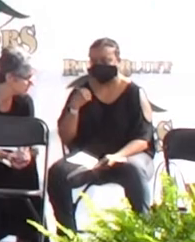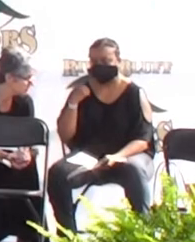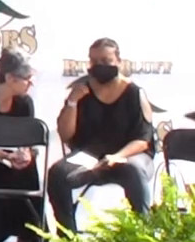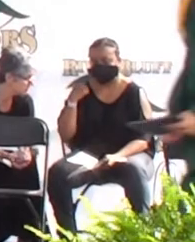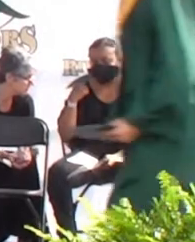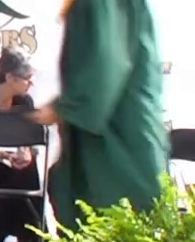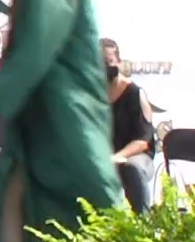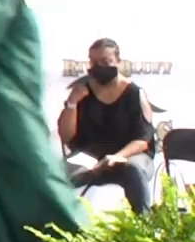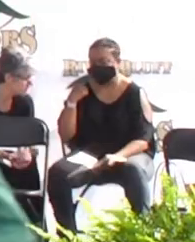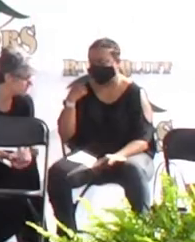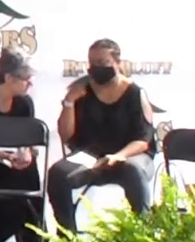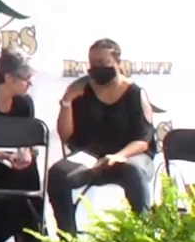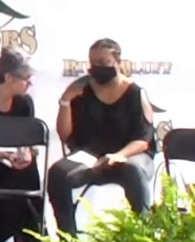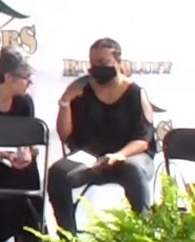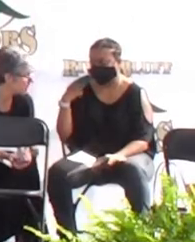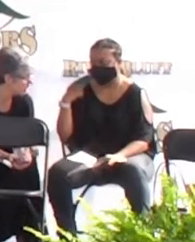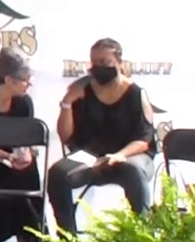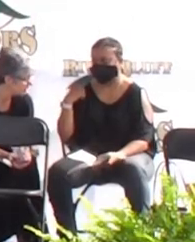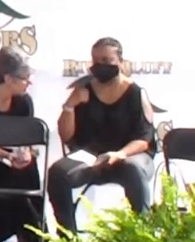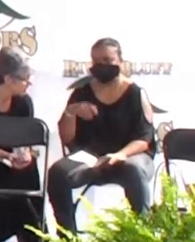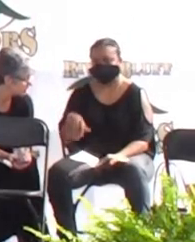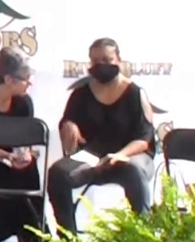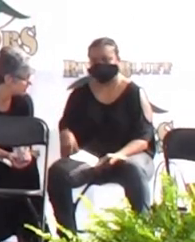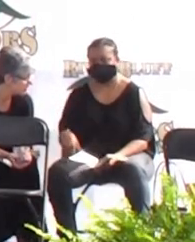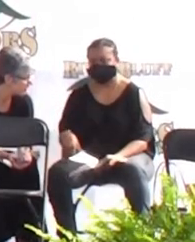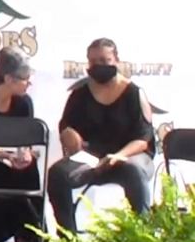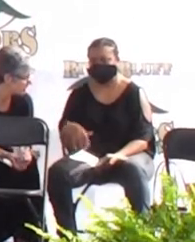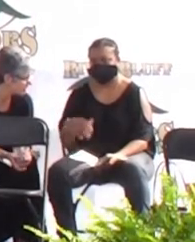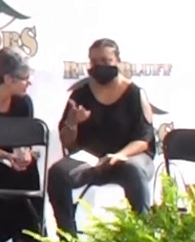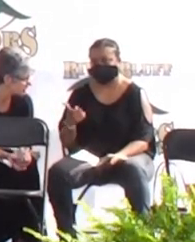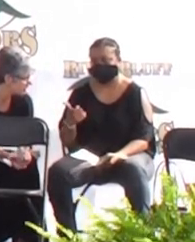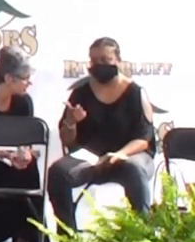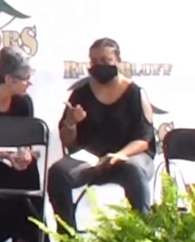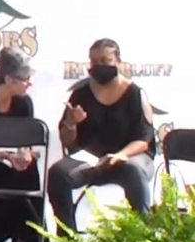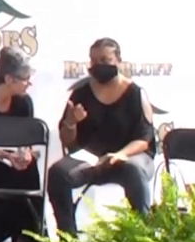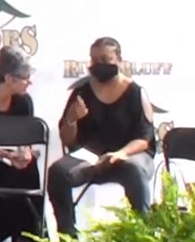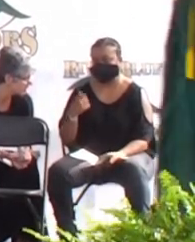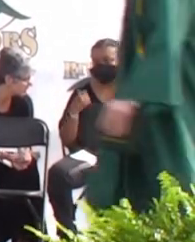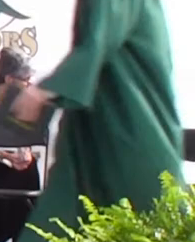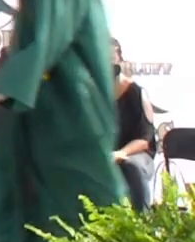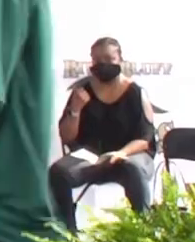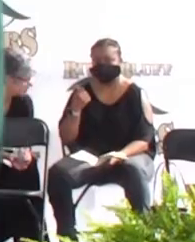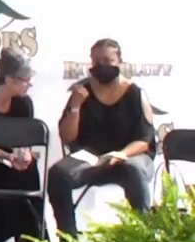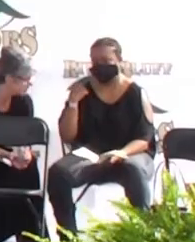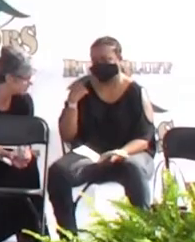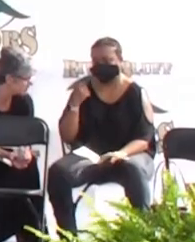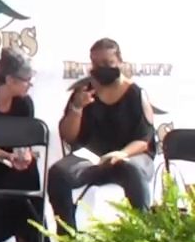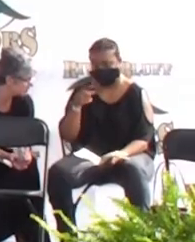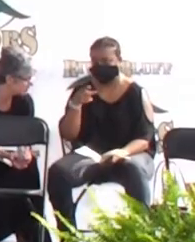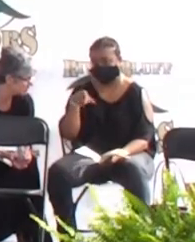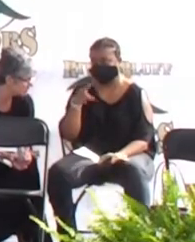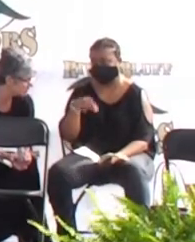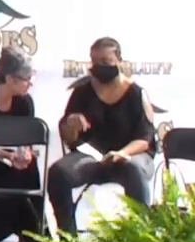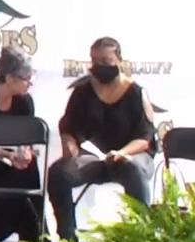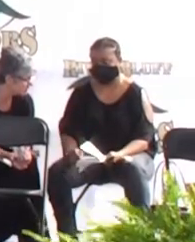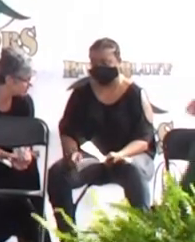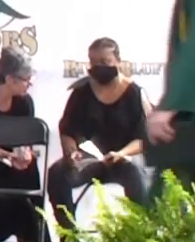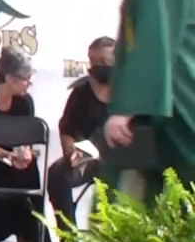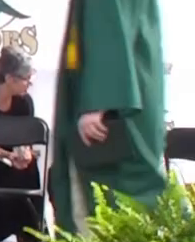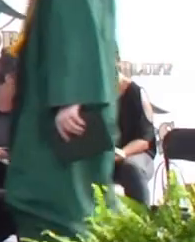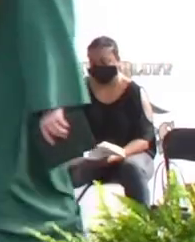Russell Plyler, honor graduate. Frederick Matthew Rattray. Joshua Grayson